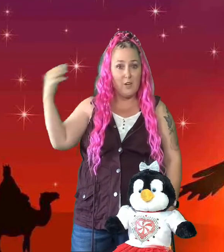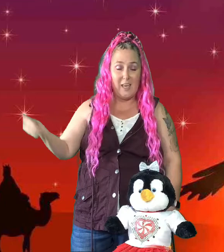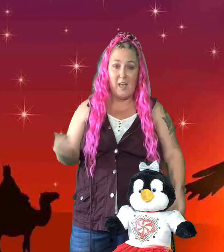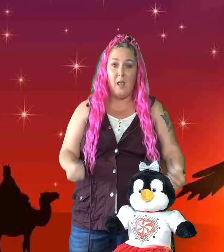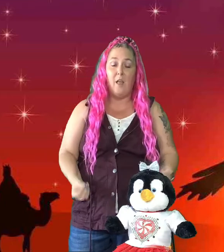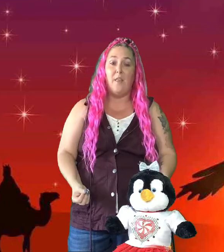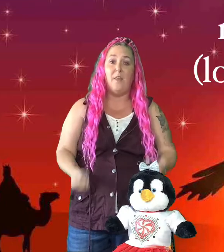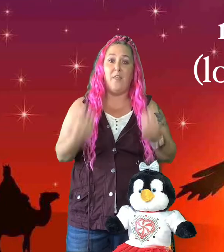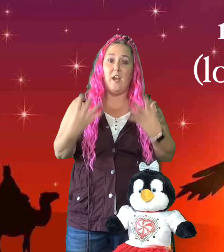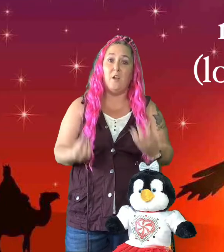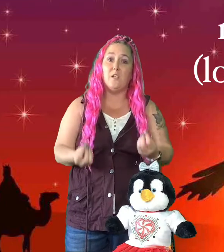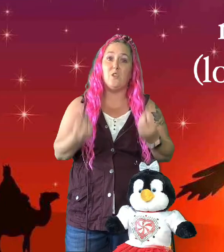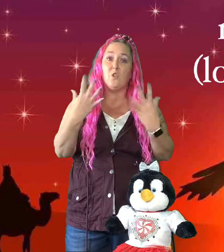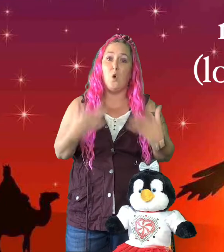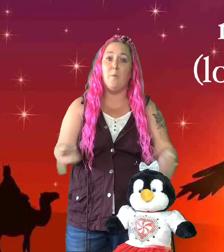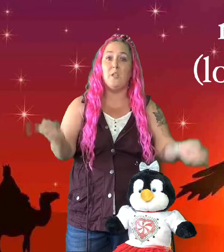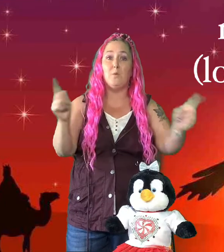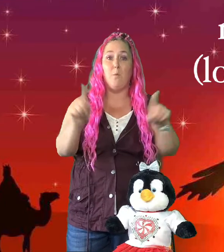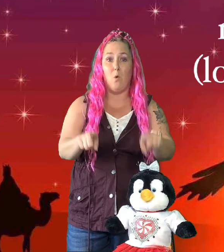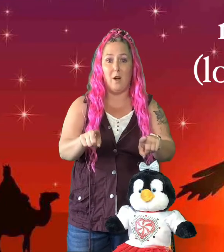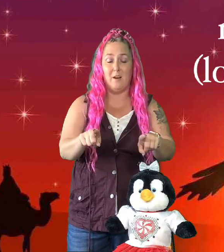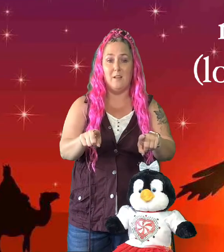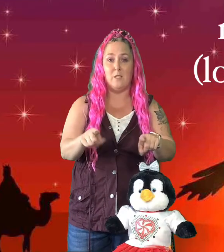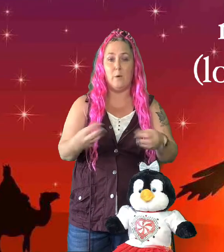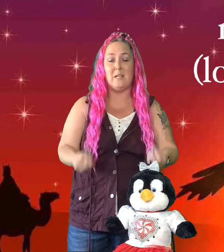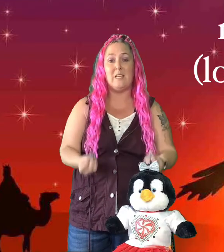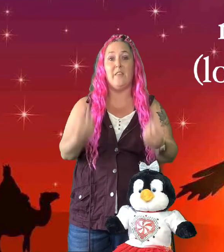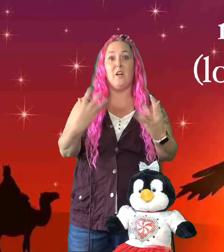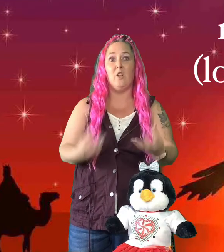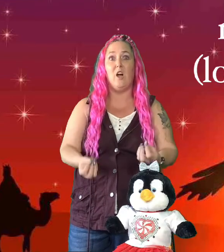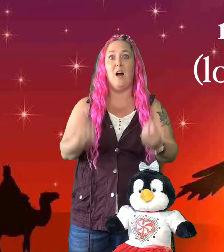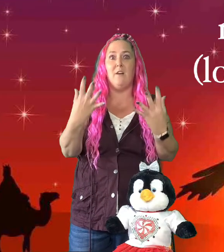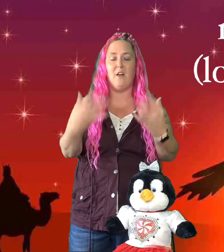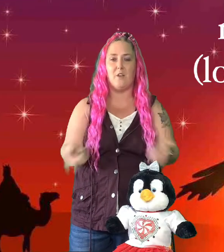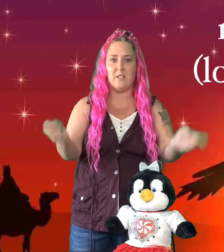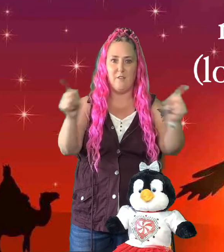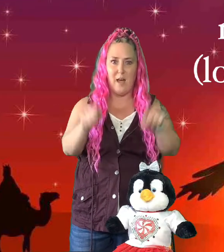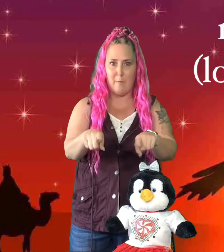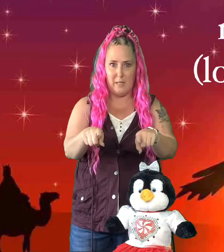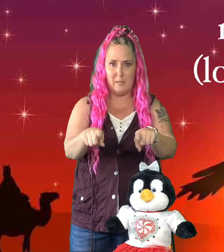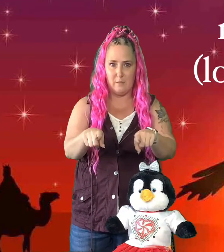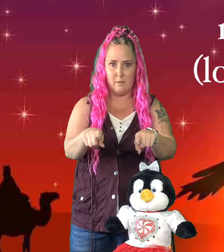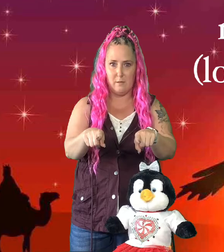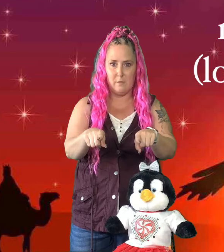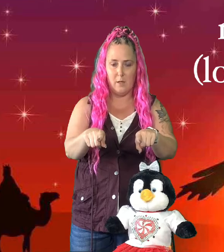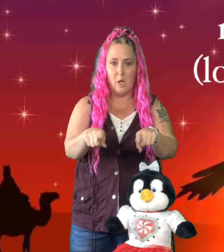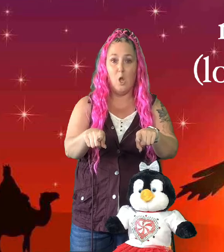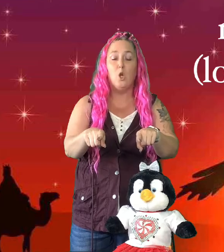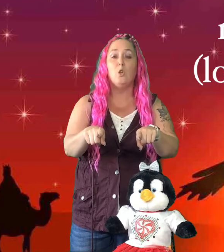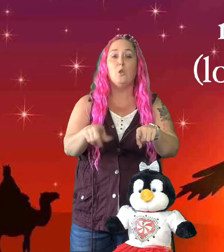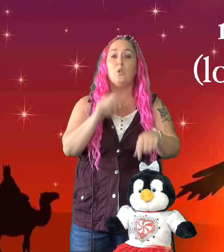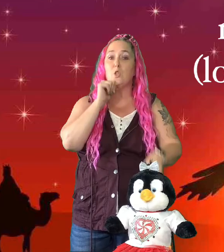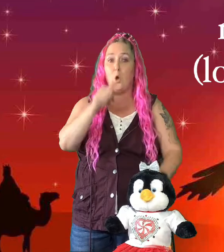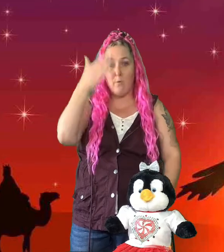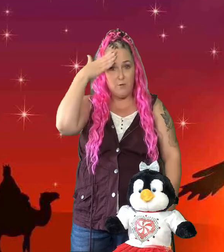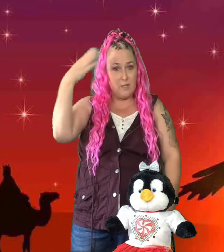forget that there is so much more. So we're going to say that a lot of other stuff happens. Don't